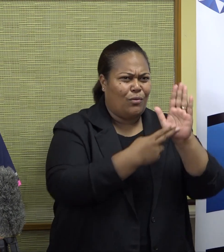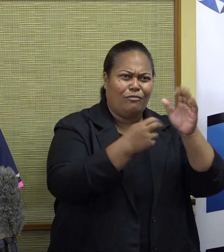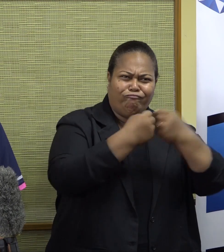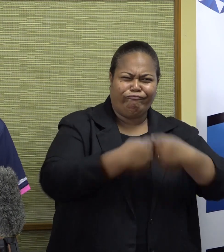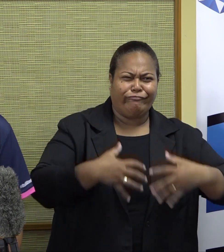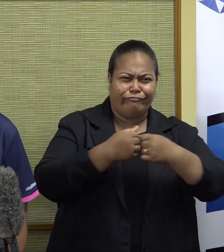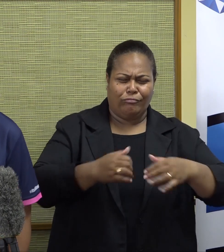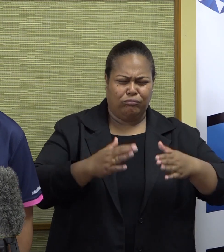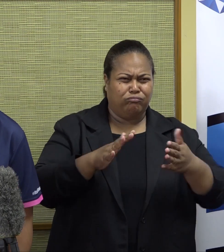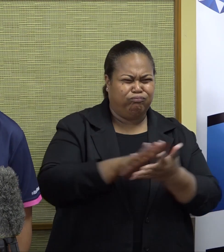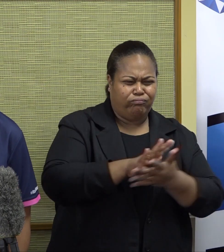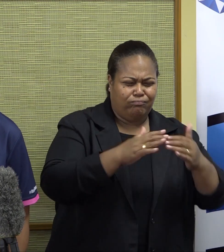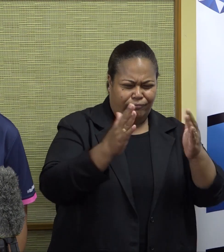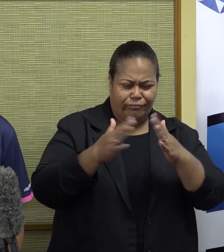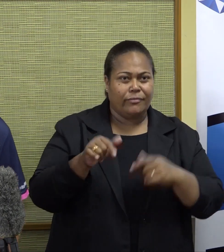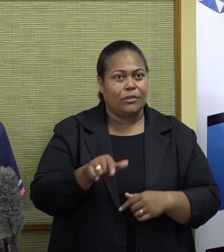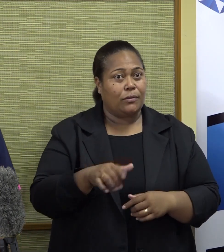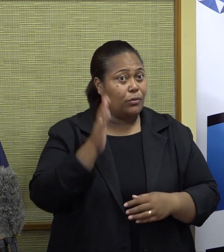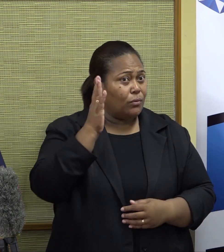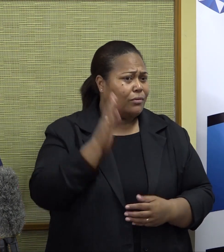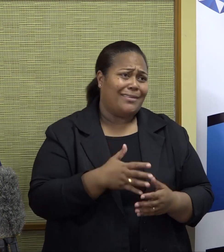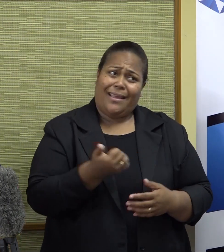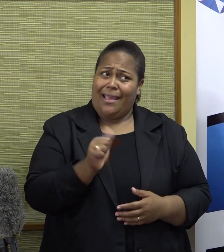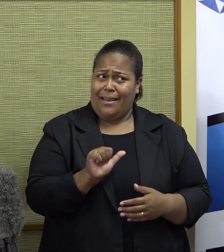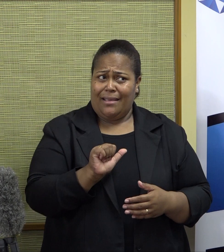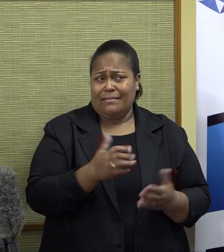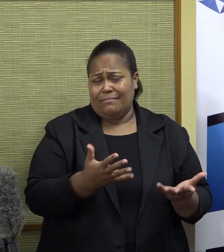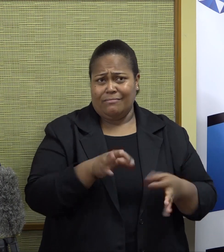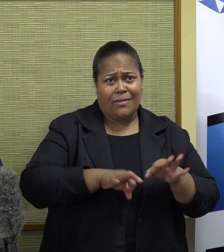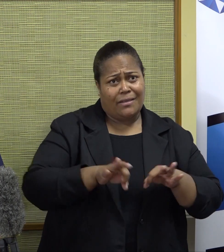on when will the start of rebuilding rehabilitation program?